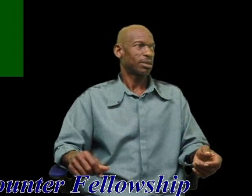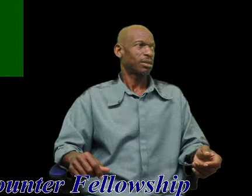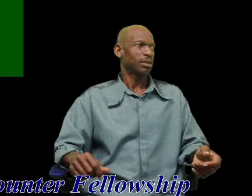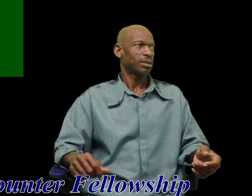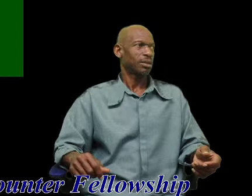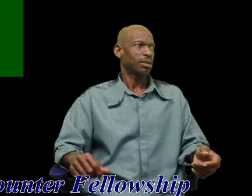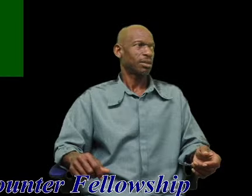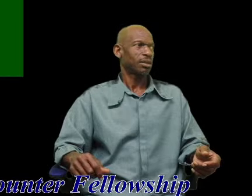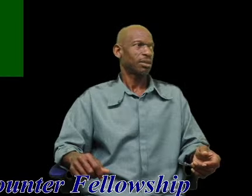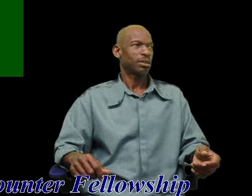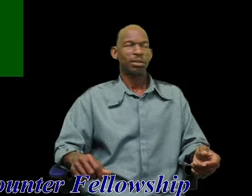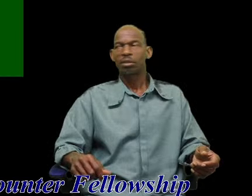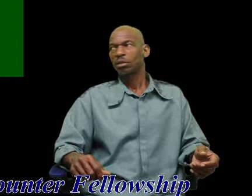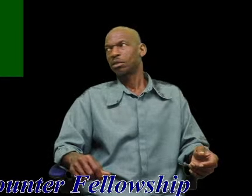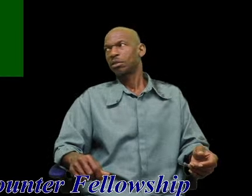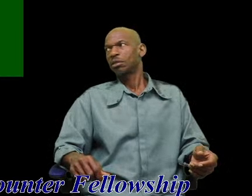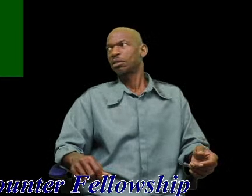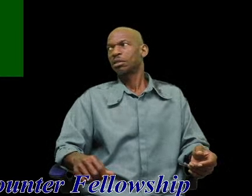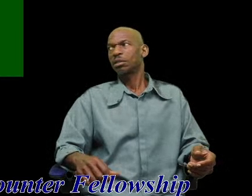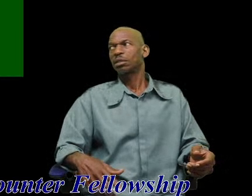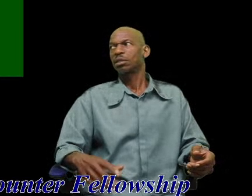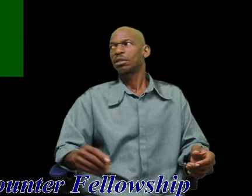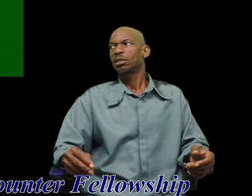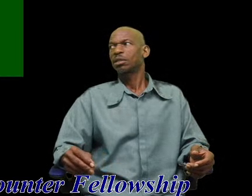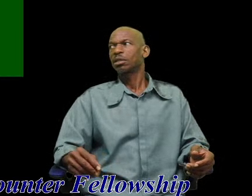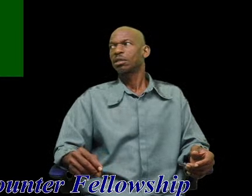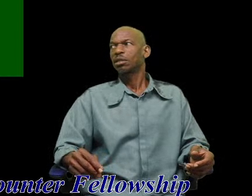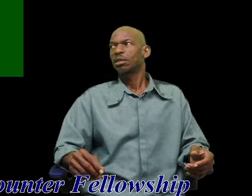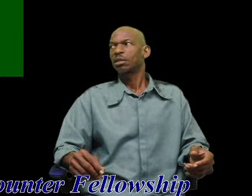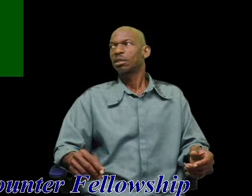And then the last word I'm going to write is the word own.